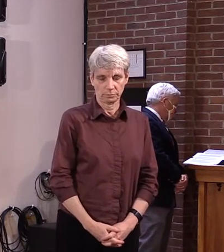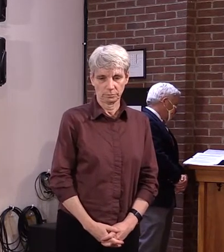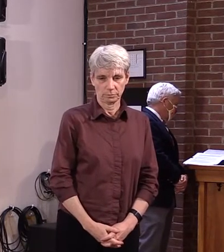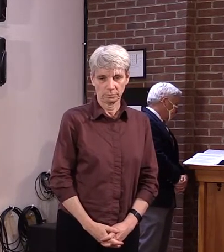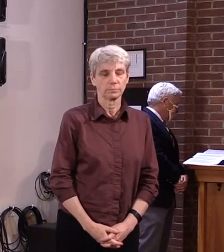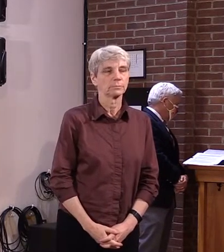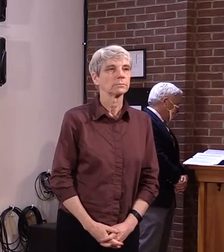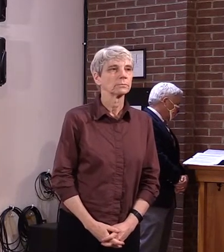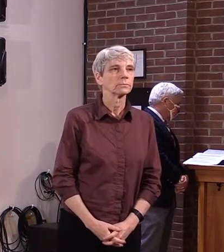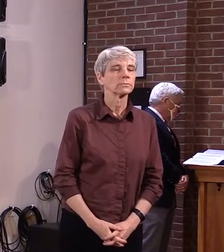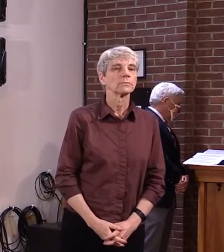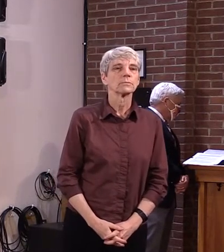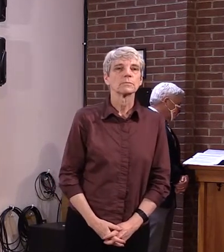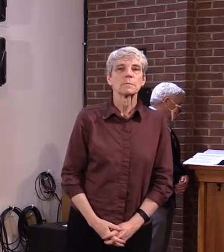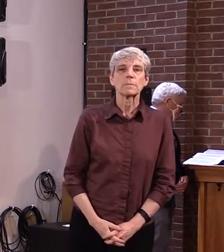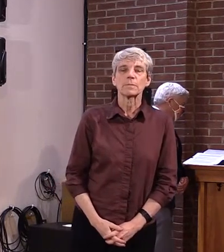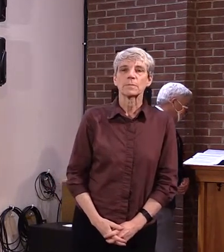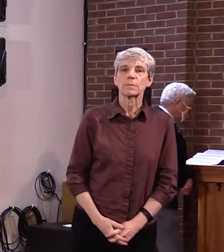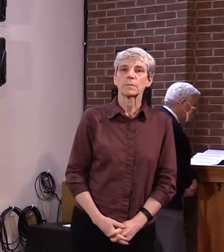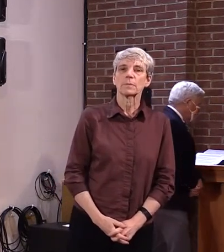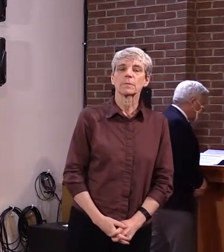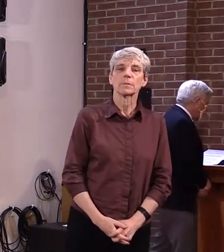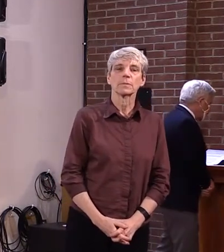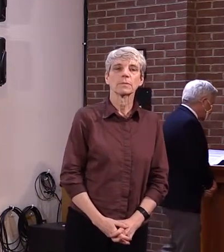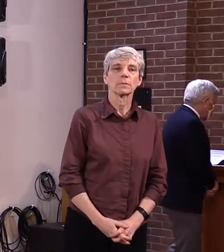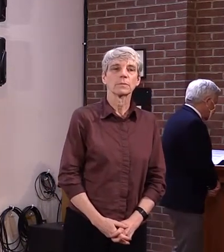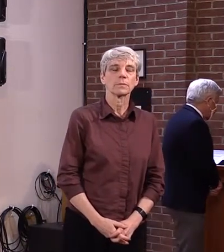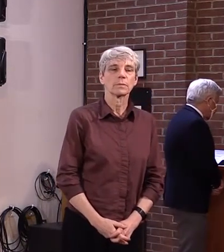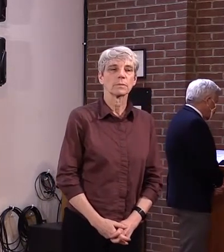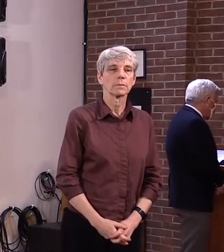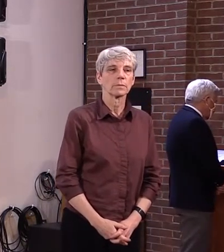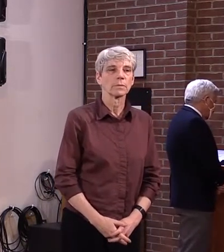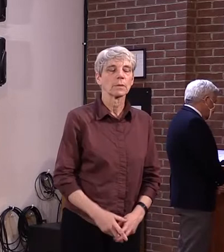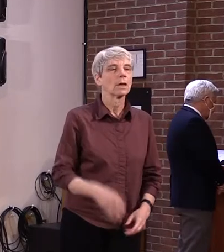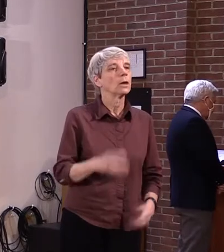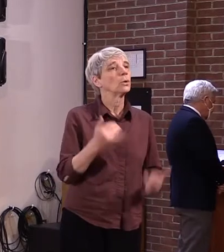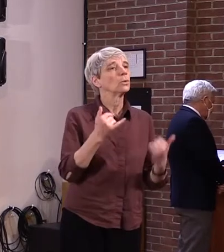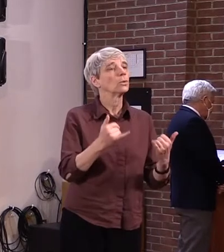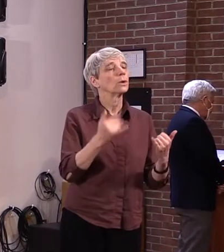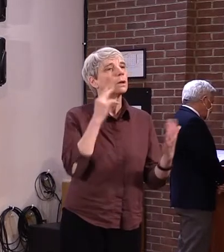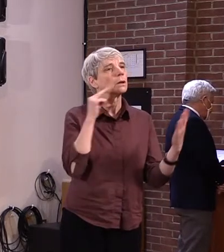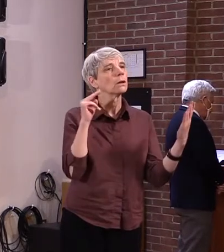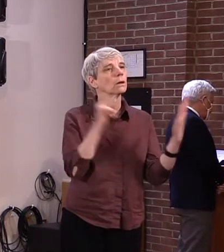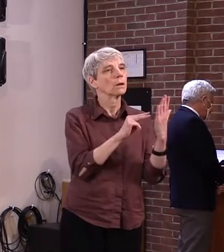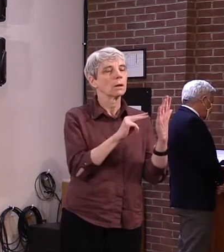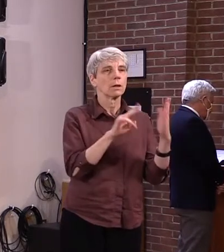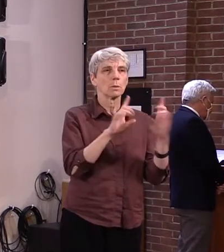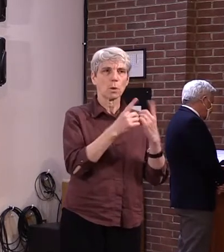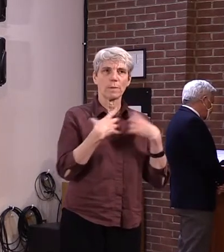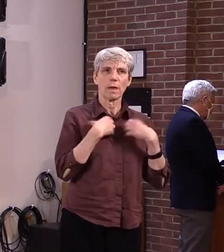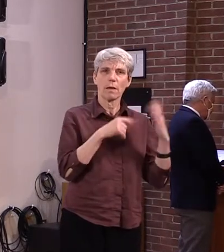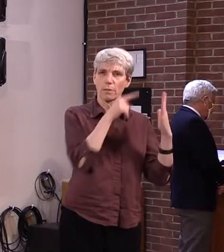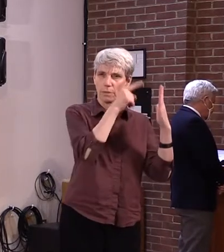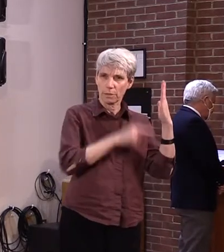Okay. Looking at the data announced on the Department of Health page today, I noticed that there are